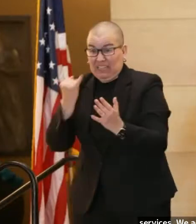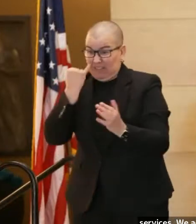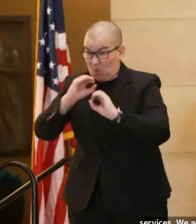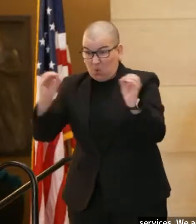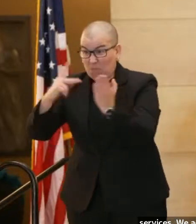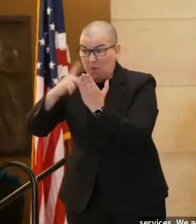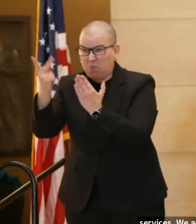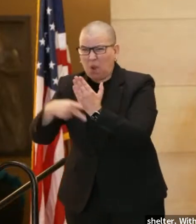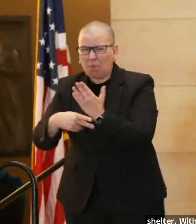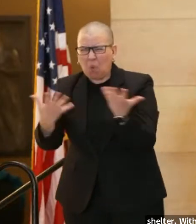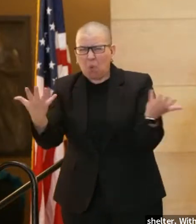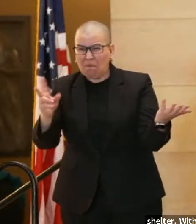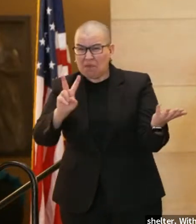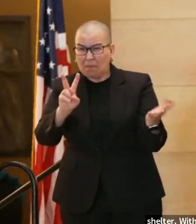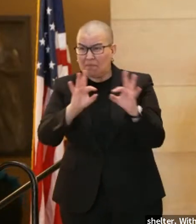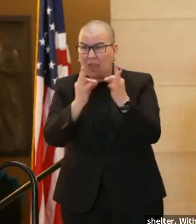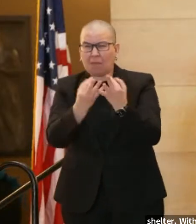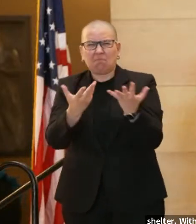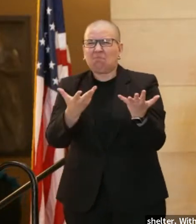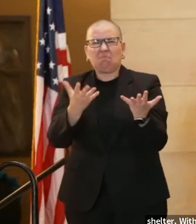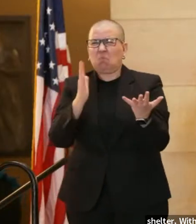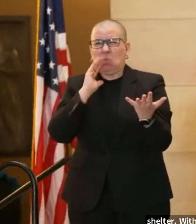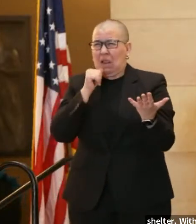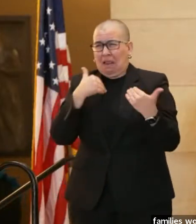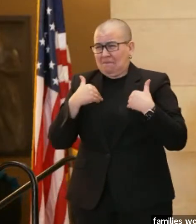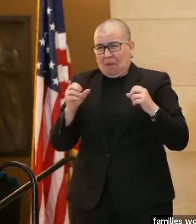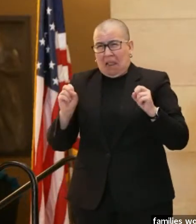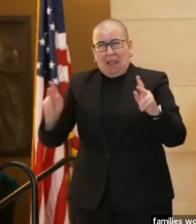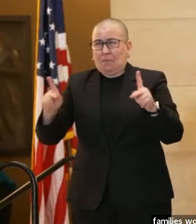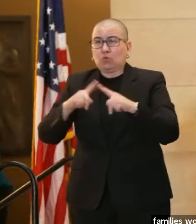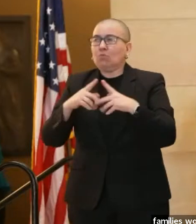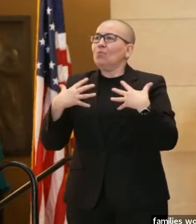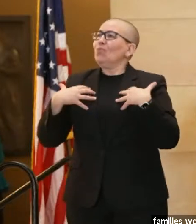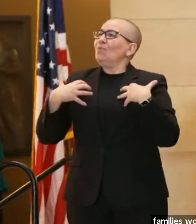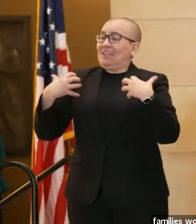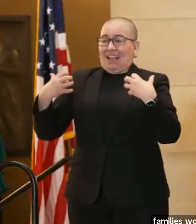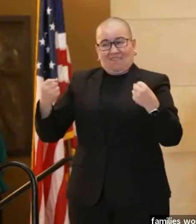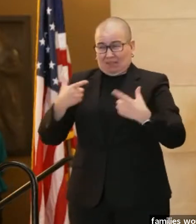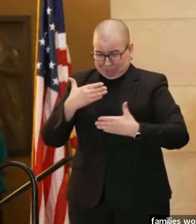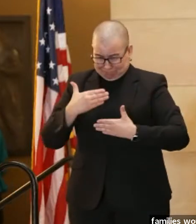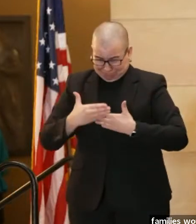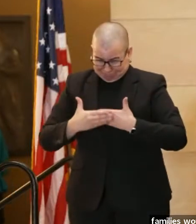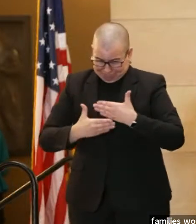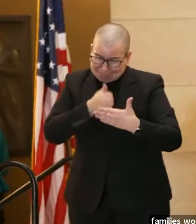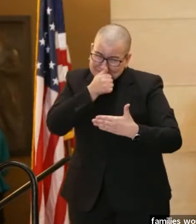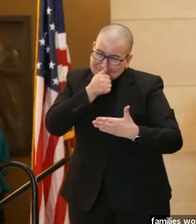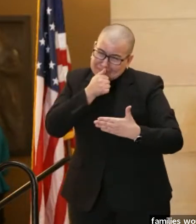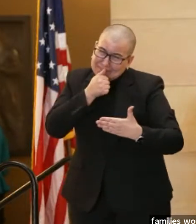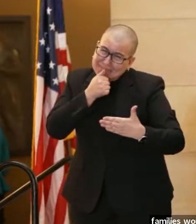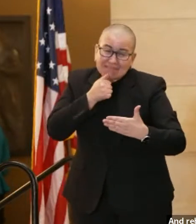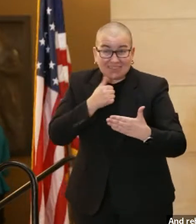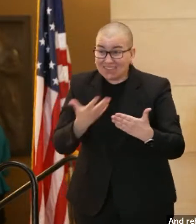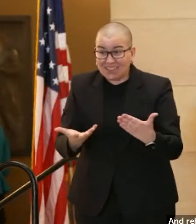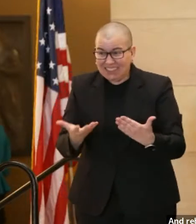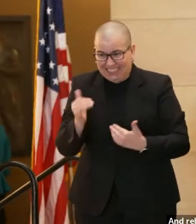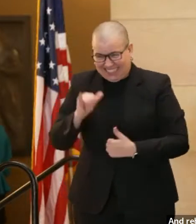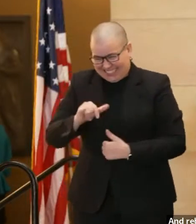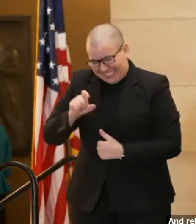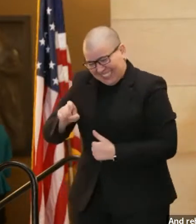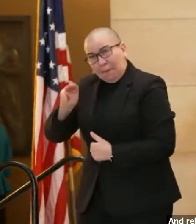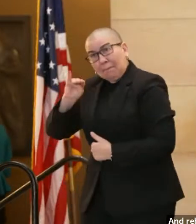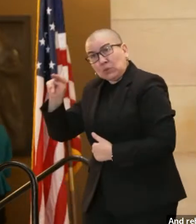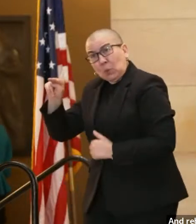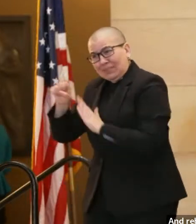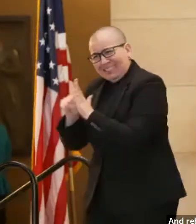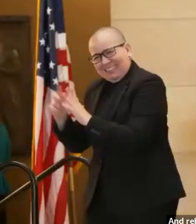have opportunities to heal and rebuild after being harmed. We need to Minnesota to invest in survivors. I'm